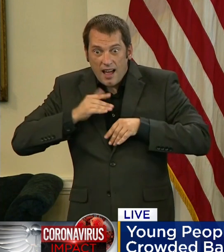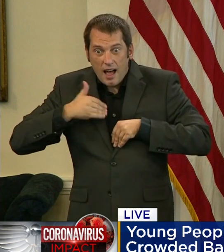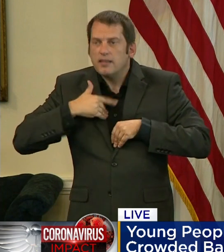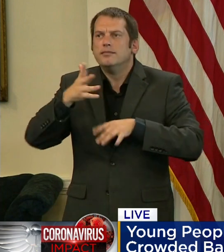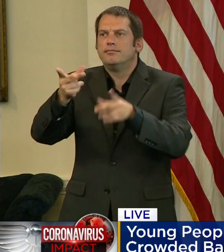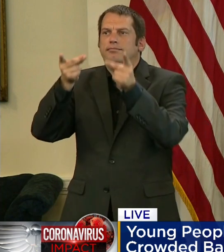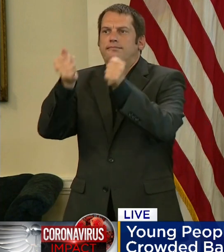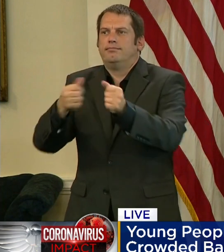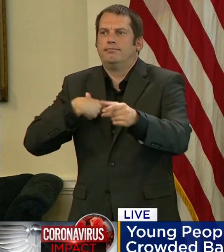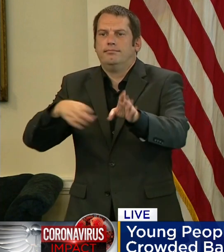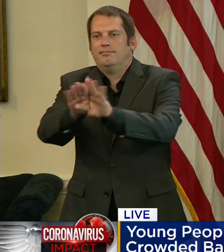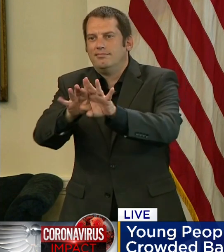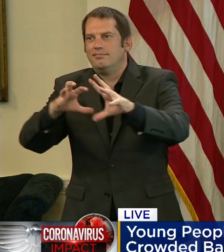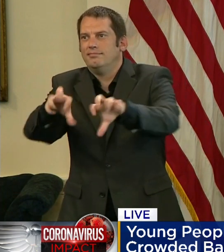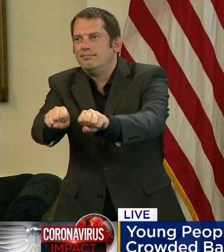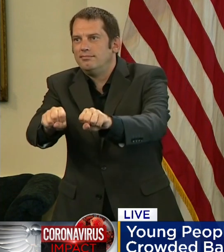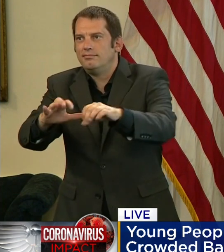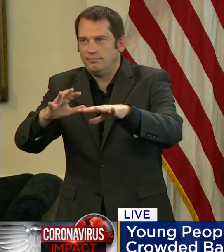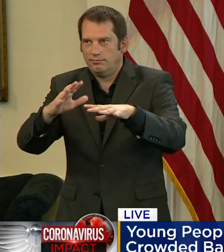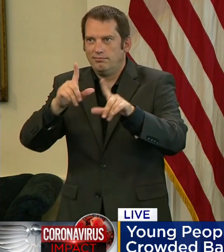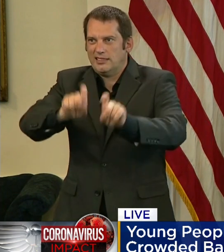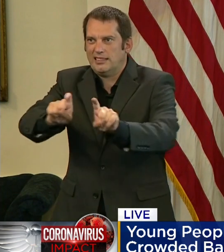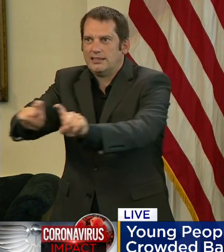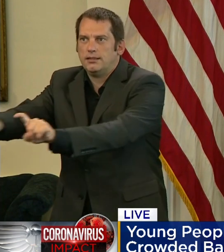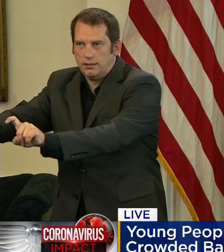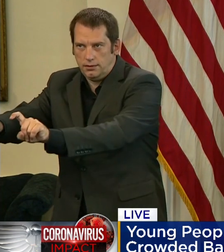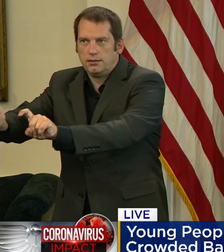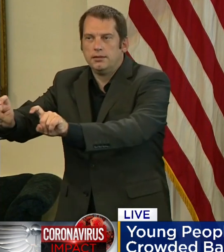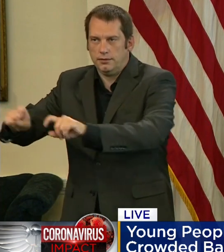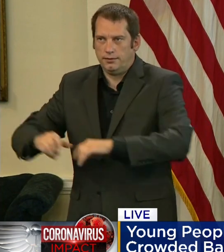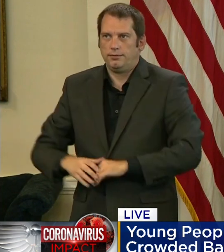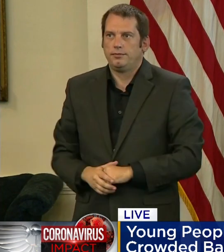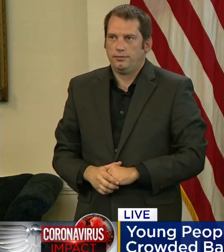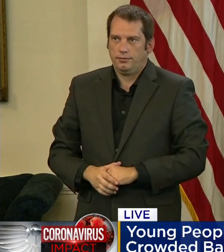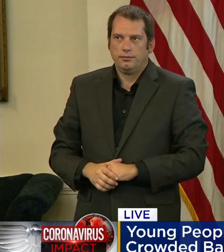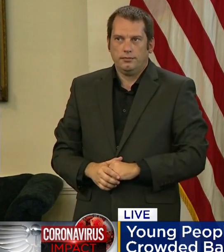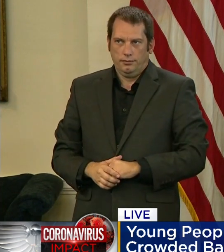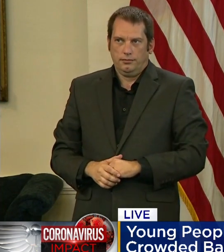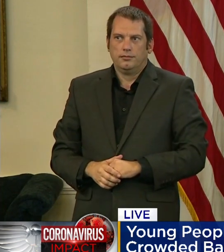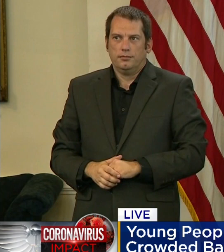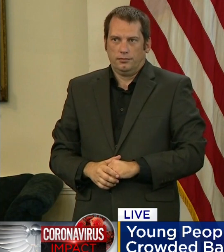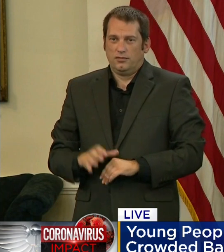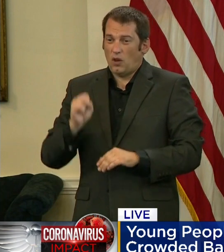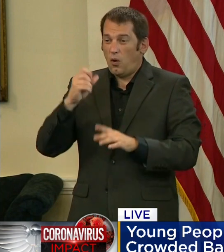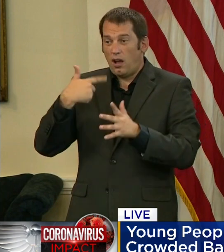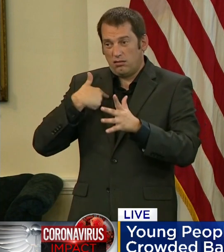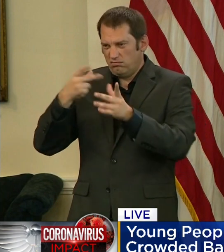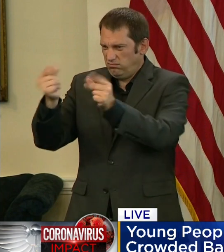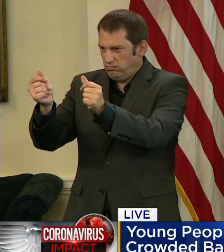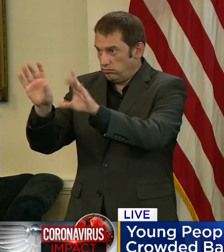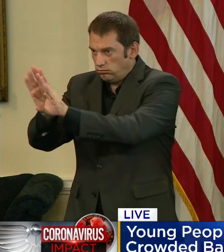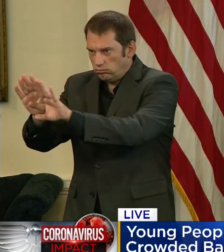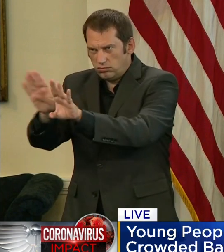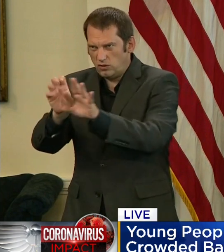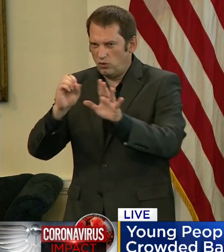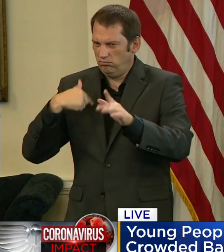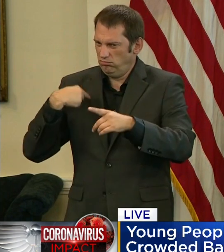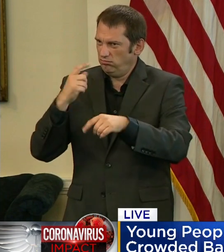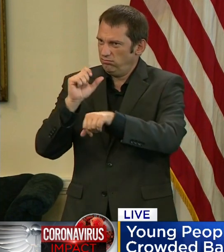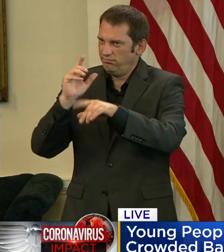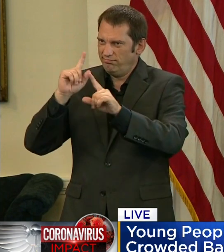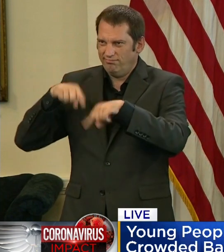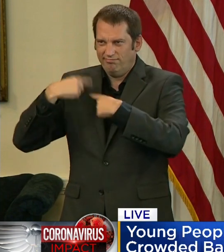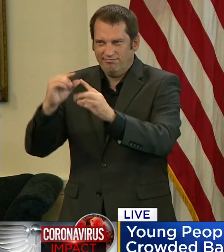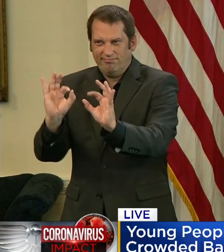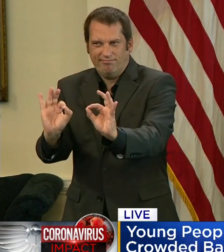places in Baltimore did the same thing. There were also a couple of instances around the state where people were flagrantly ignoring the rules. Montgomery